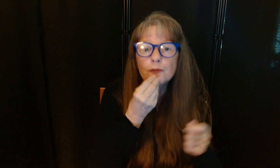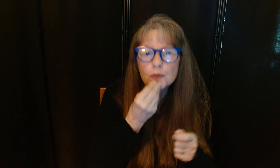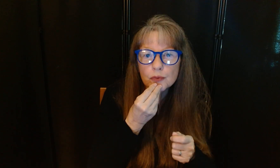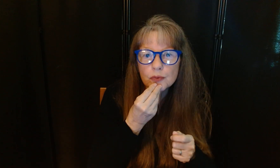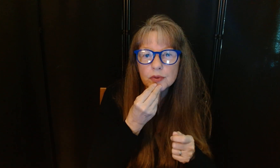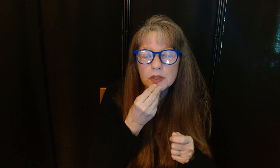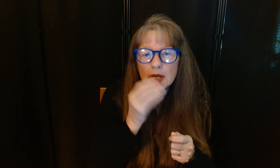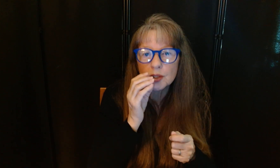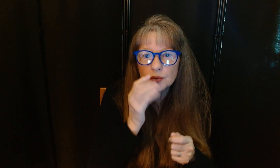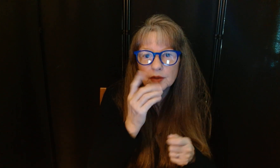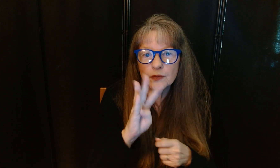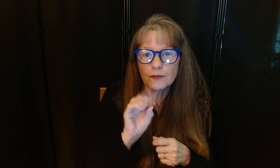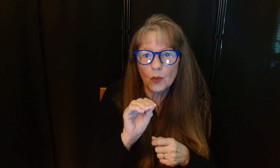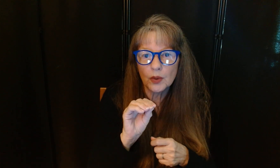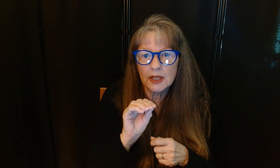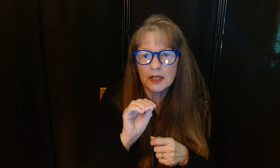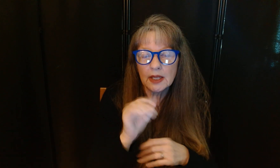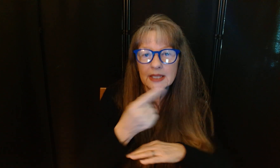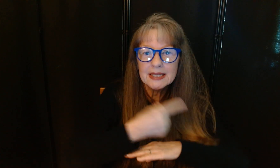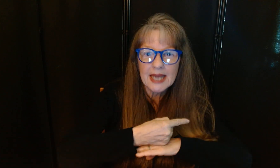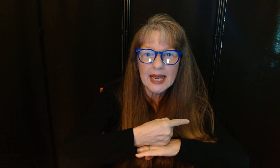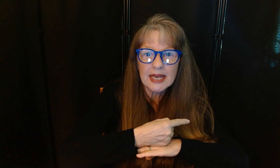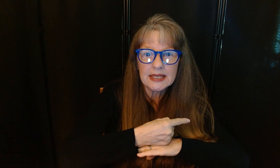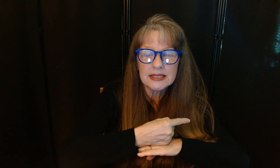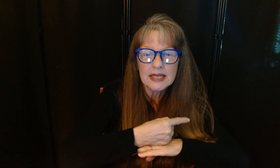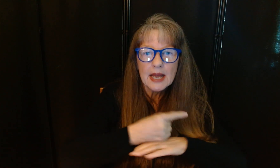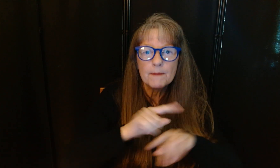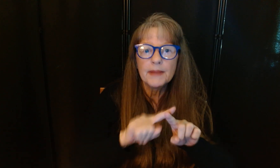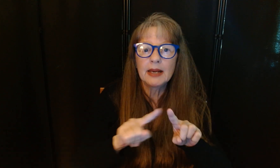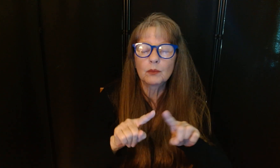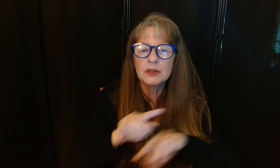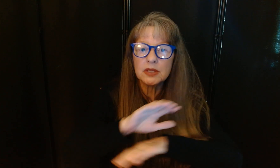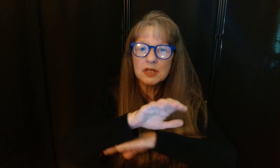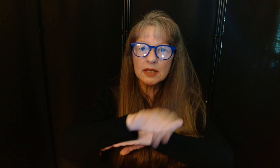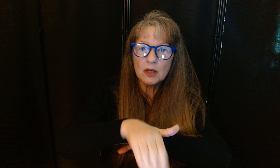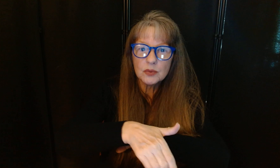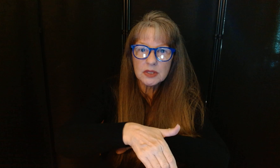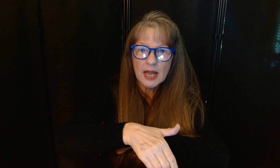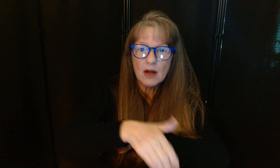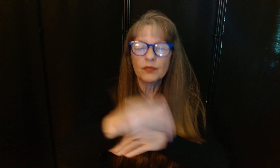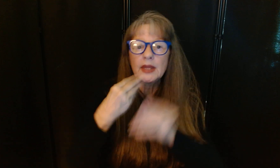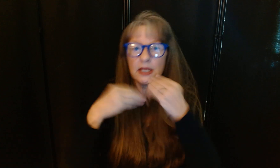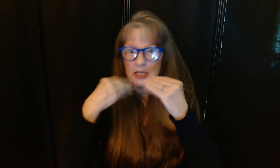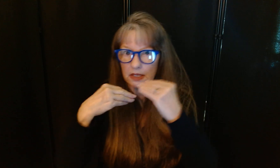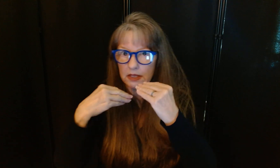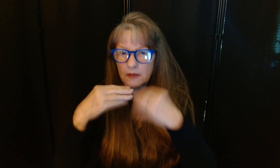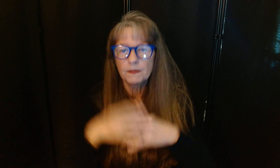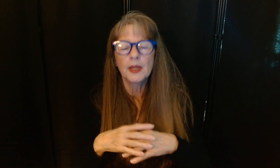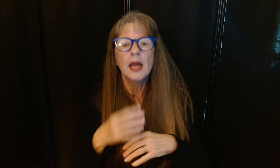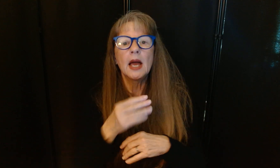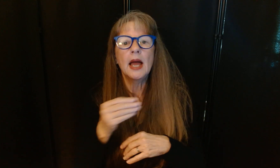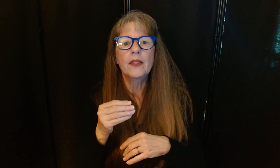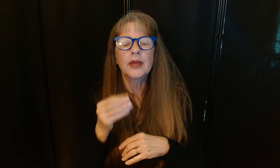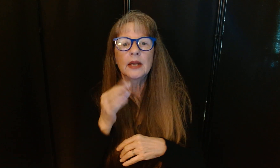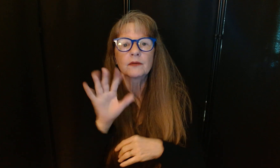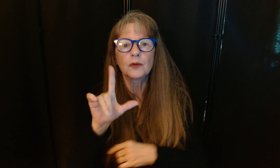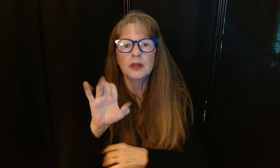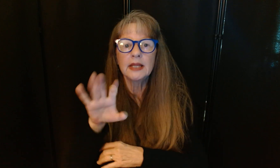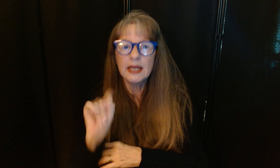food and drink for 40 days, but when the sun goes down, they eat. And then for Lent,